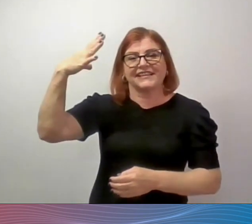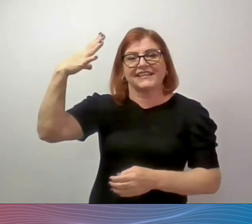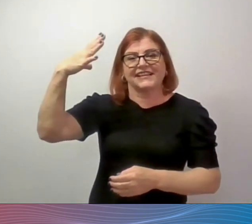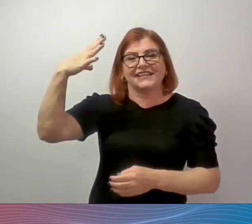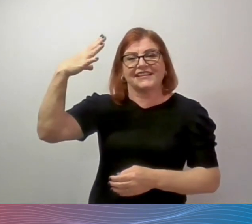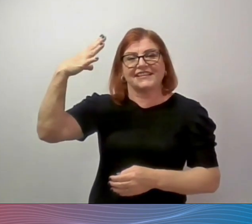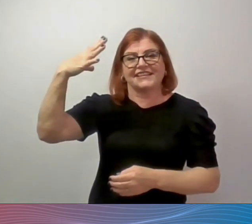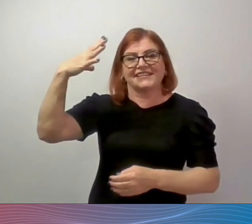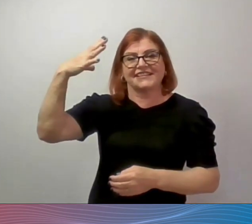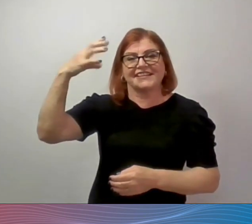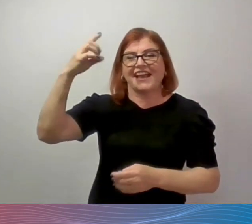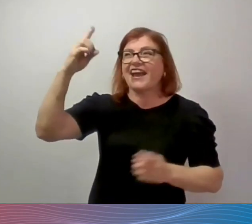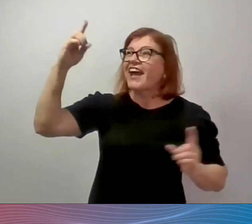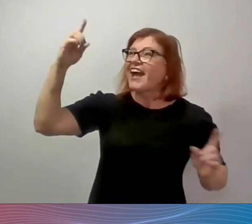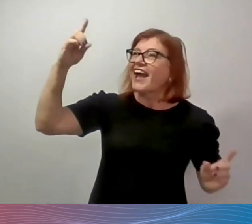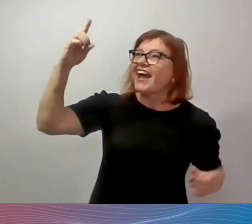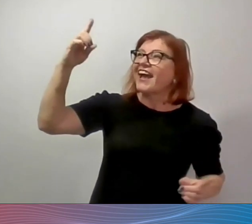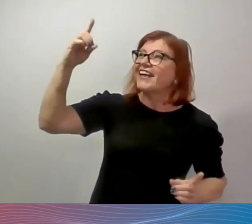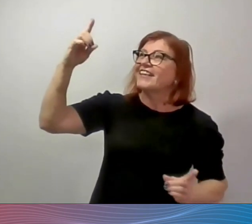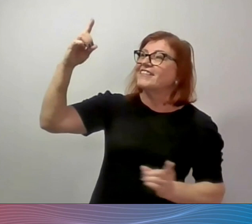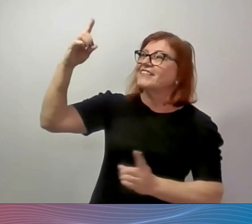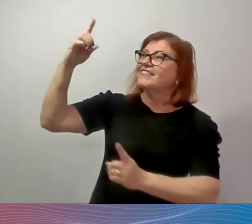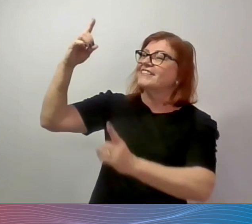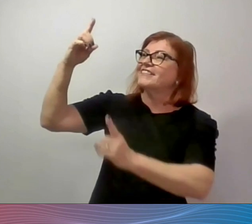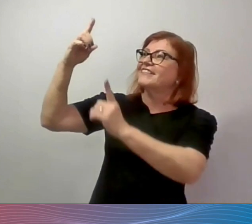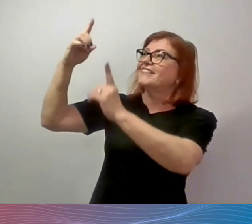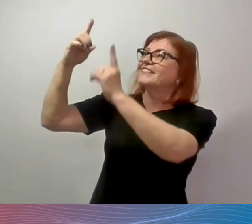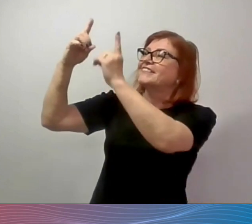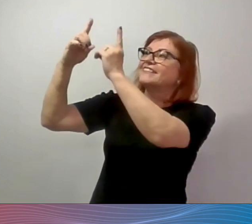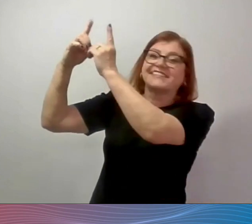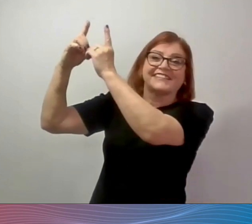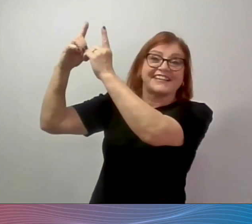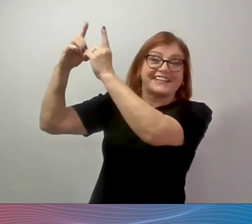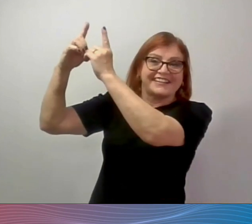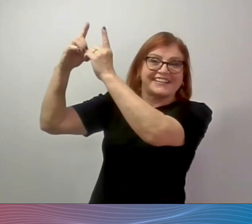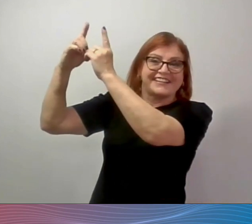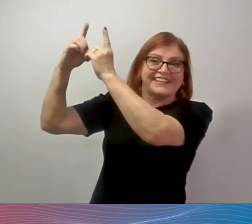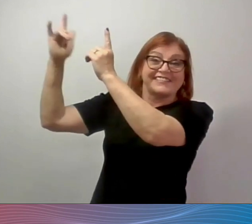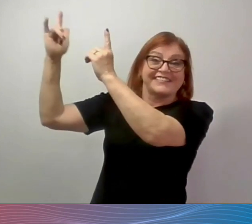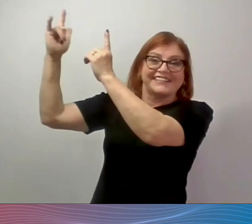próprio Deus que é amor. You will find God himself who is love.